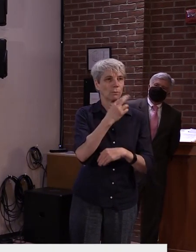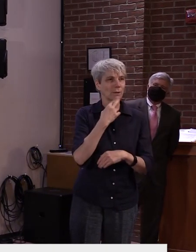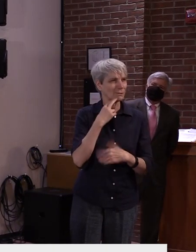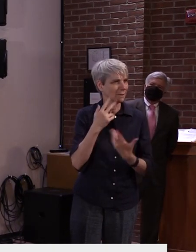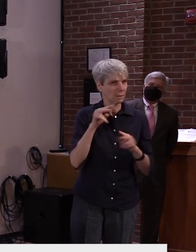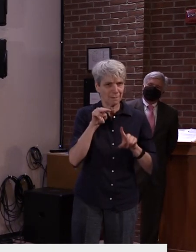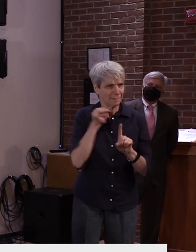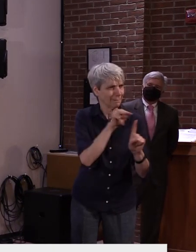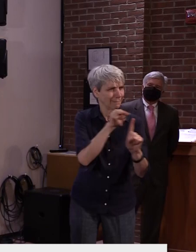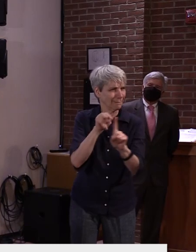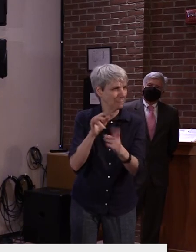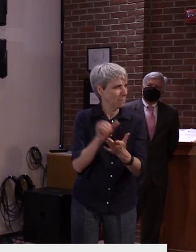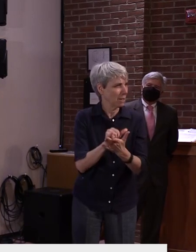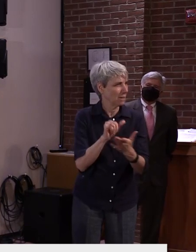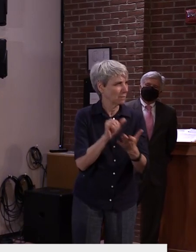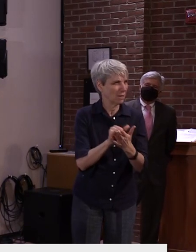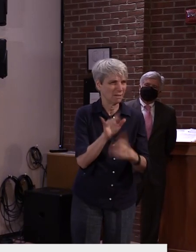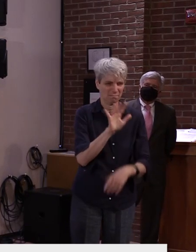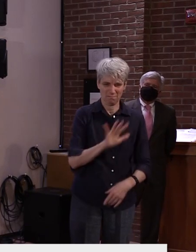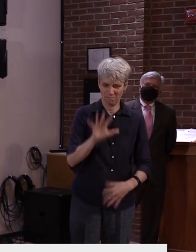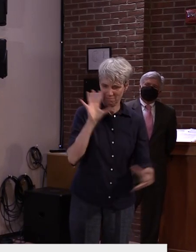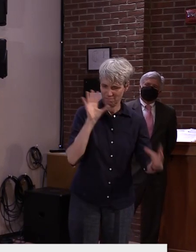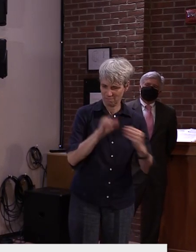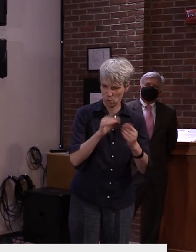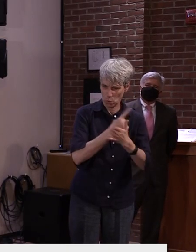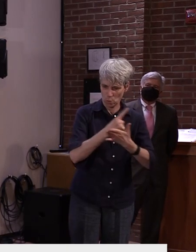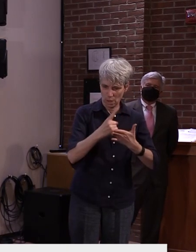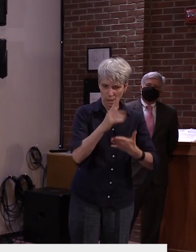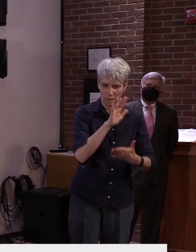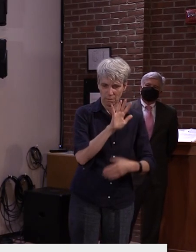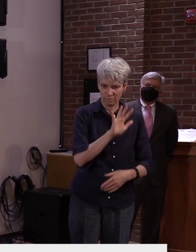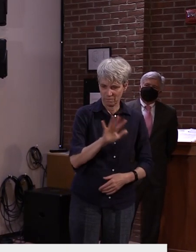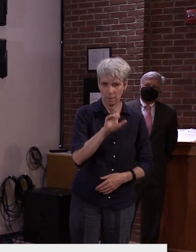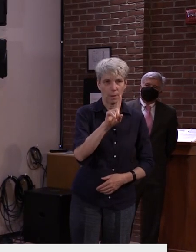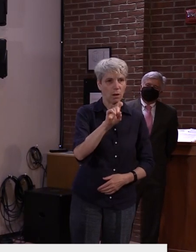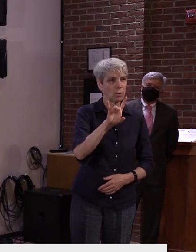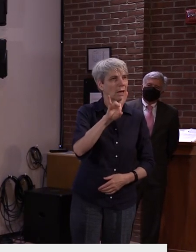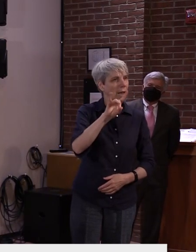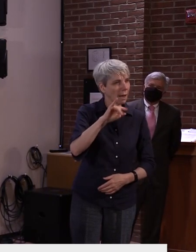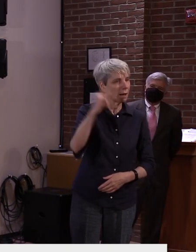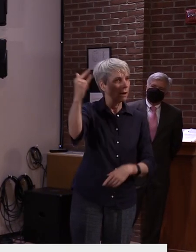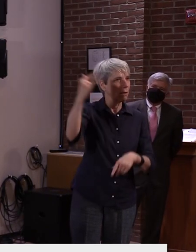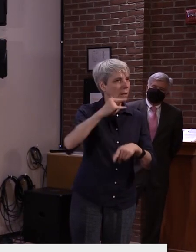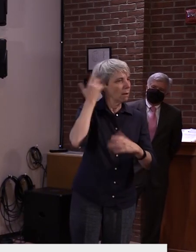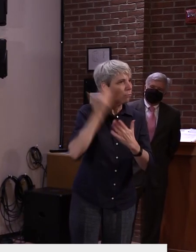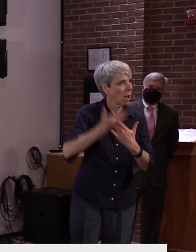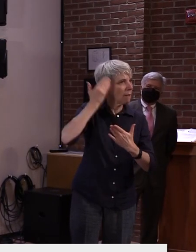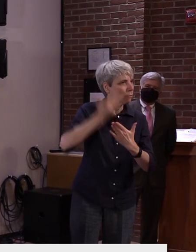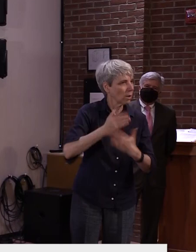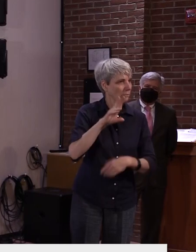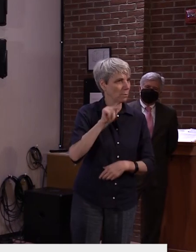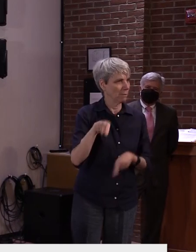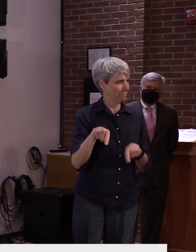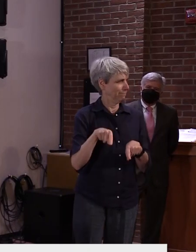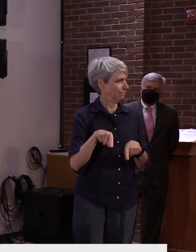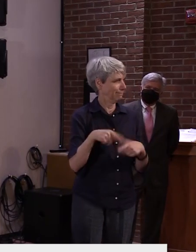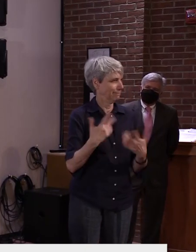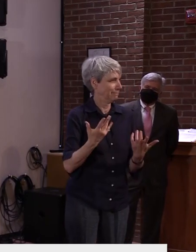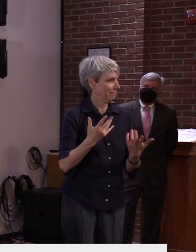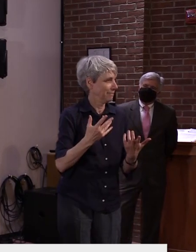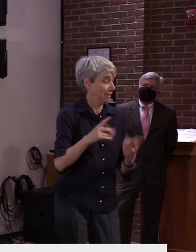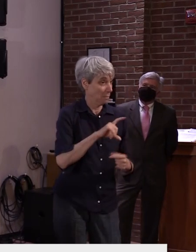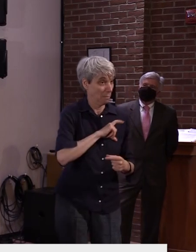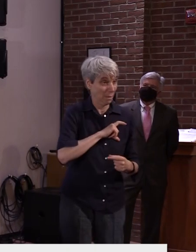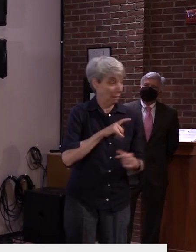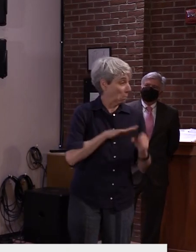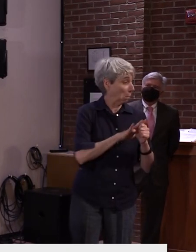380 flights a week coming in and out of Burlington, to use law enforcement to track all